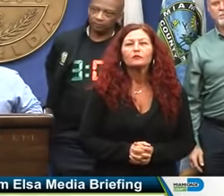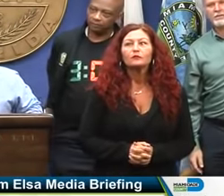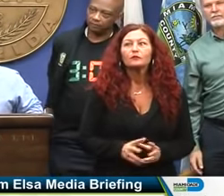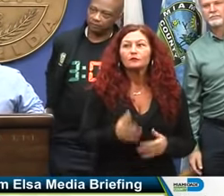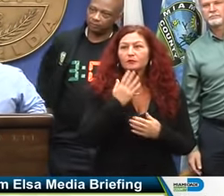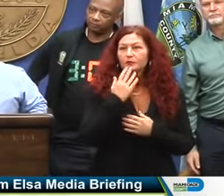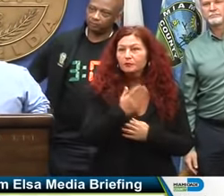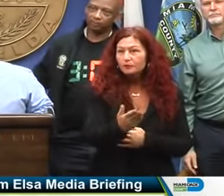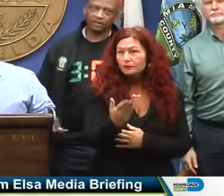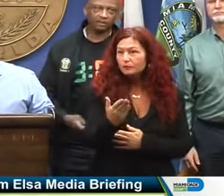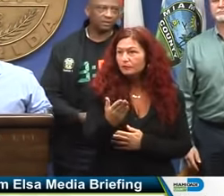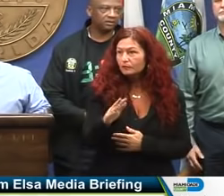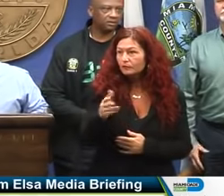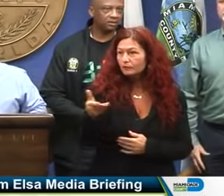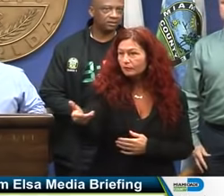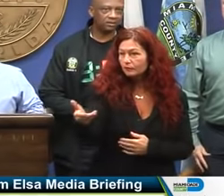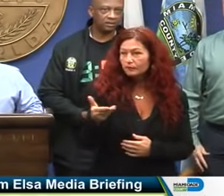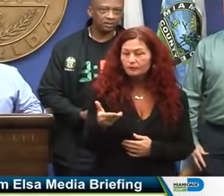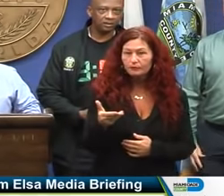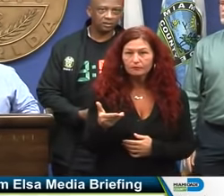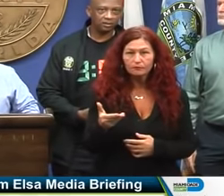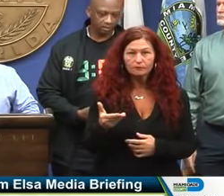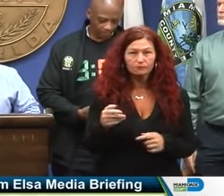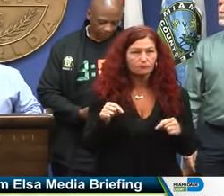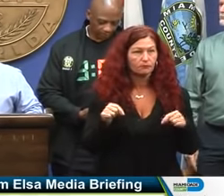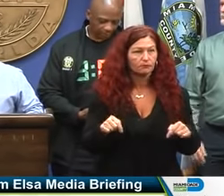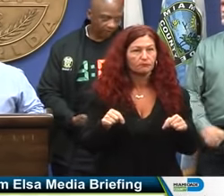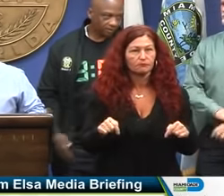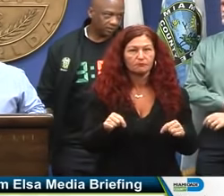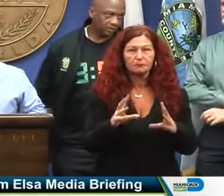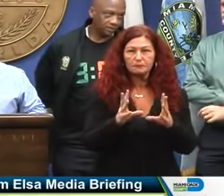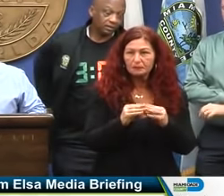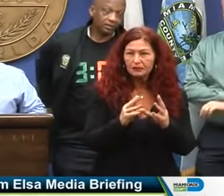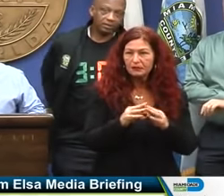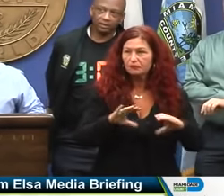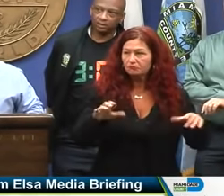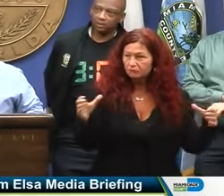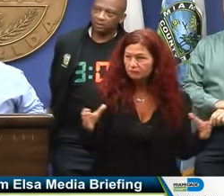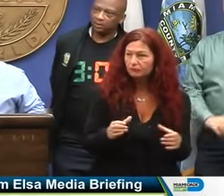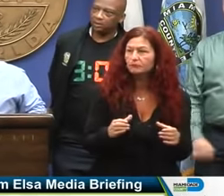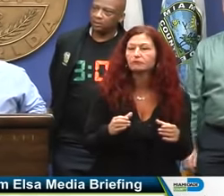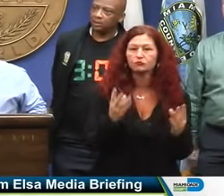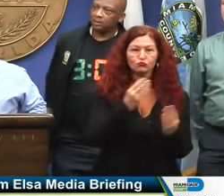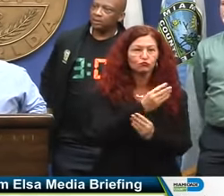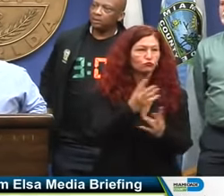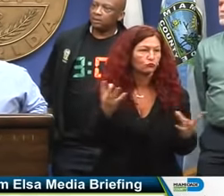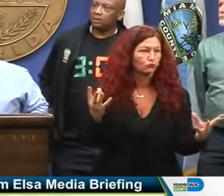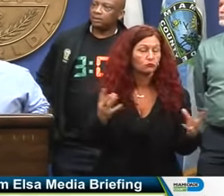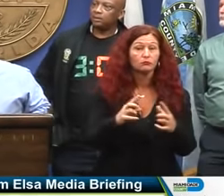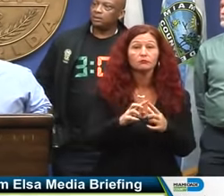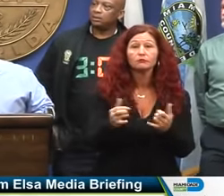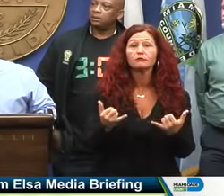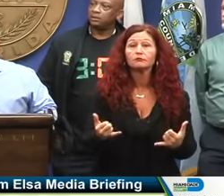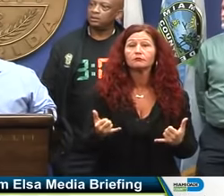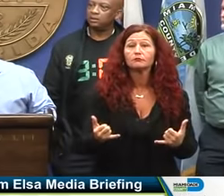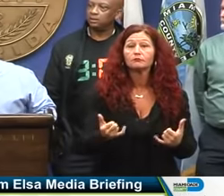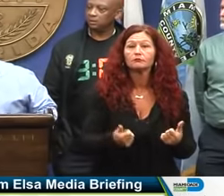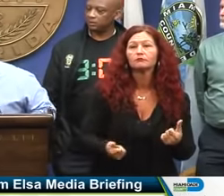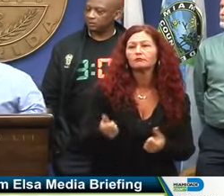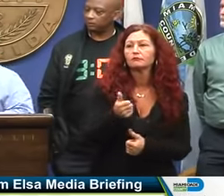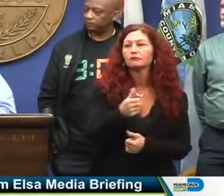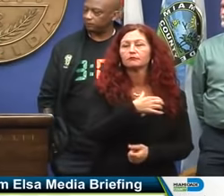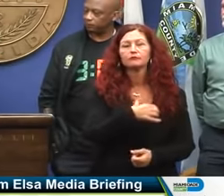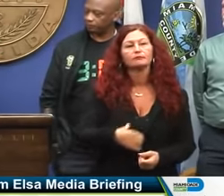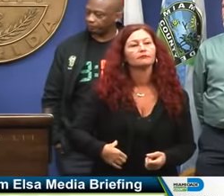Good morning and welcome to the Joint Operational Media Brief. I welcome to the podium Miami-Dade County Mayor Daniella Levine, Cava.